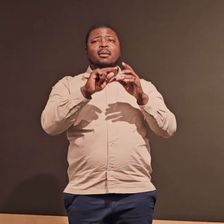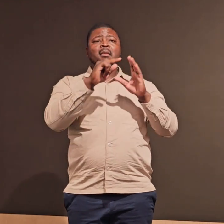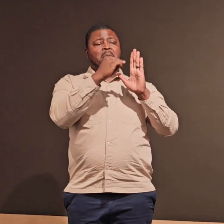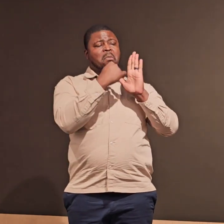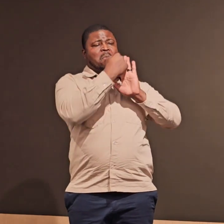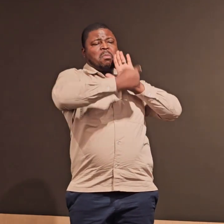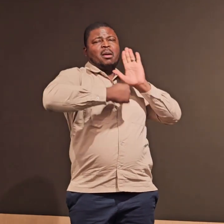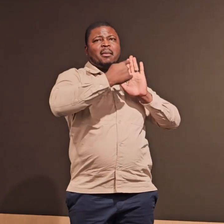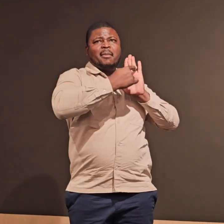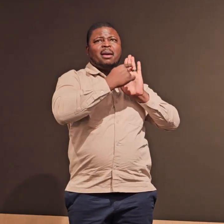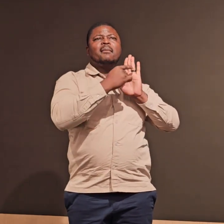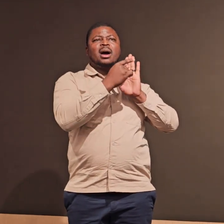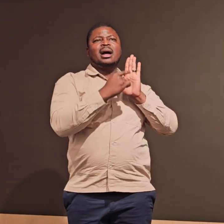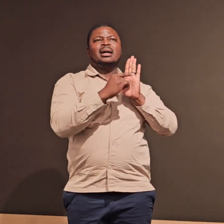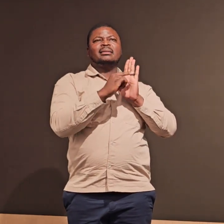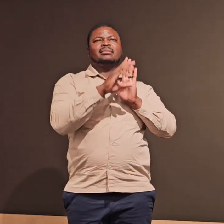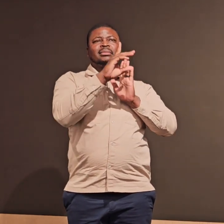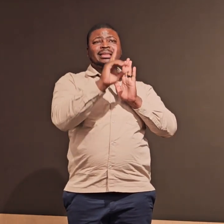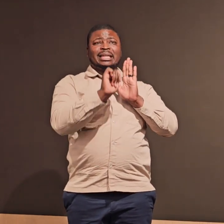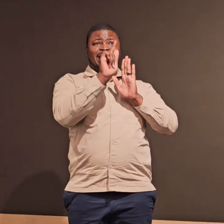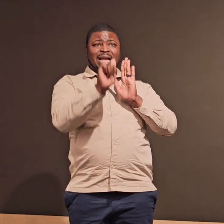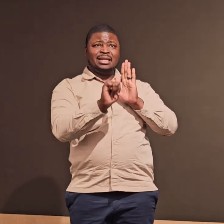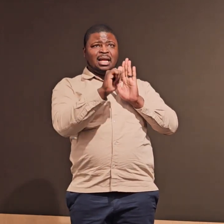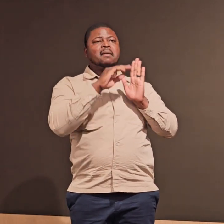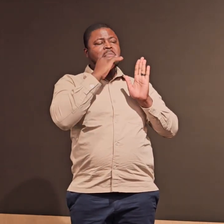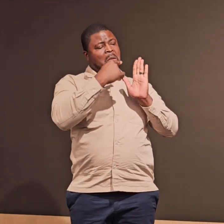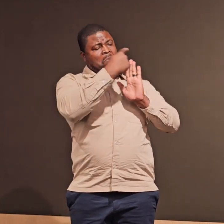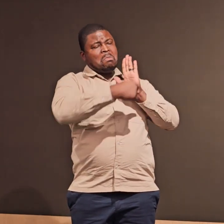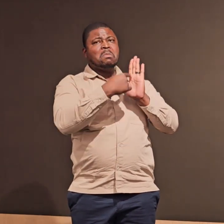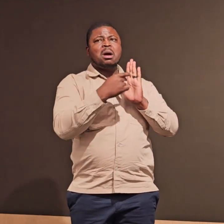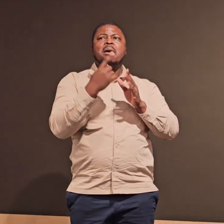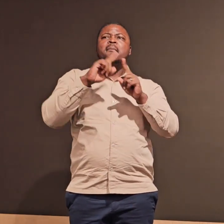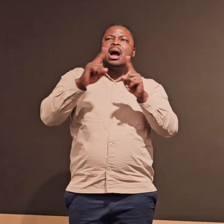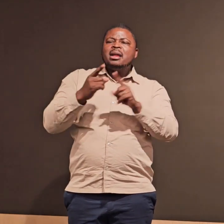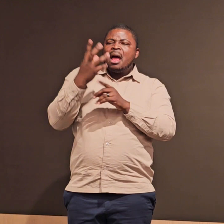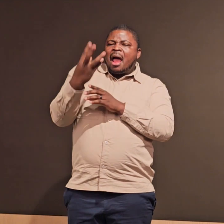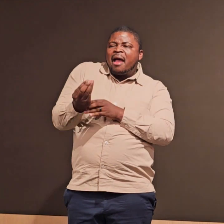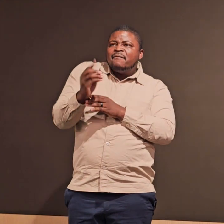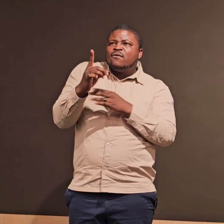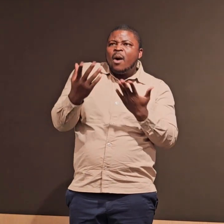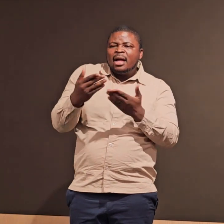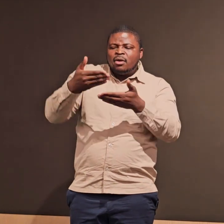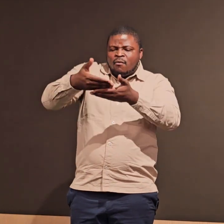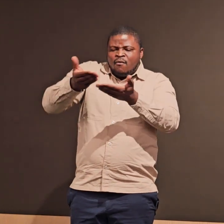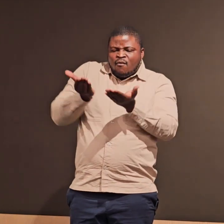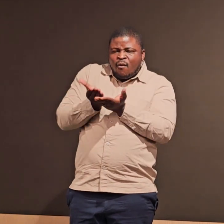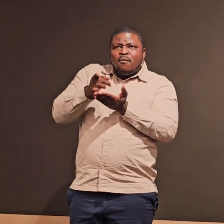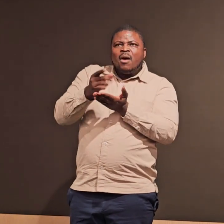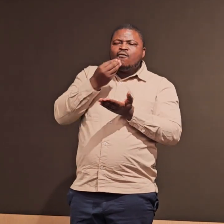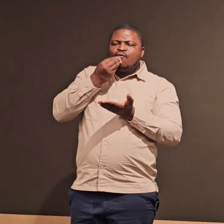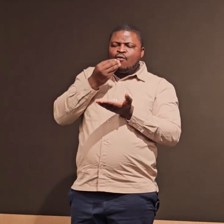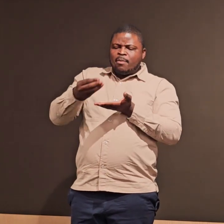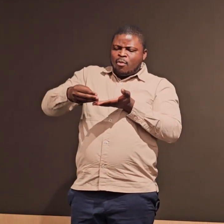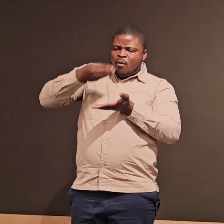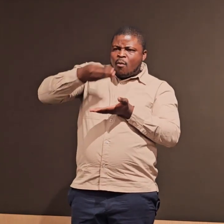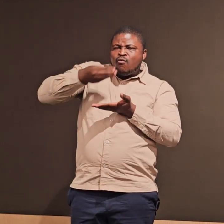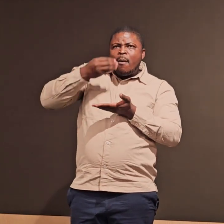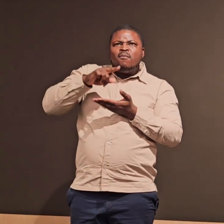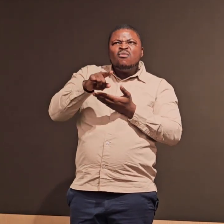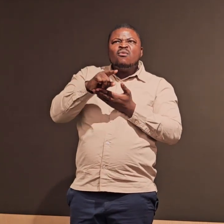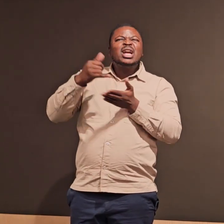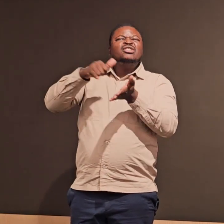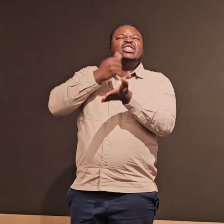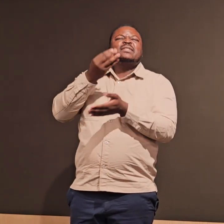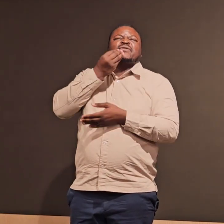here it's a plate. What is there on your plate? Is it a variety of foods that will also be nutritious, or you just